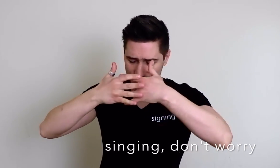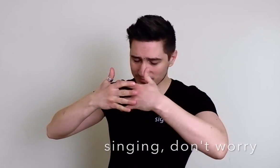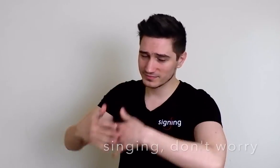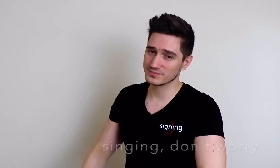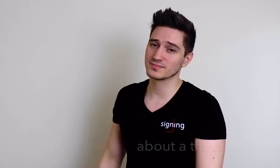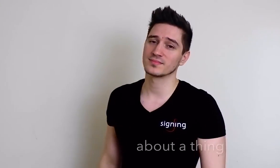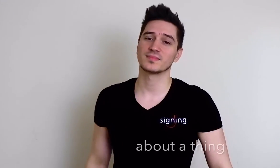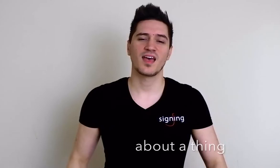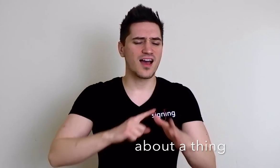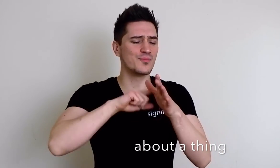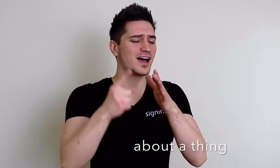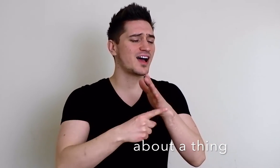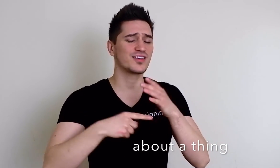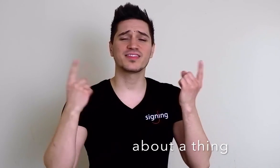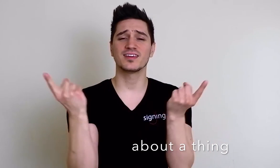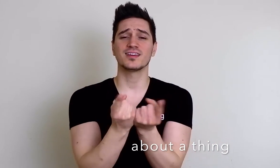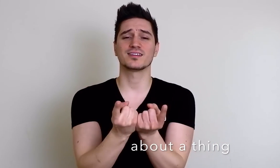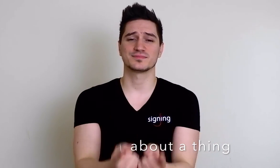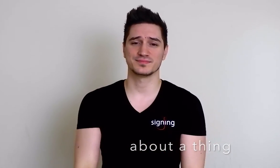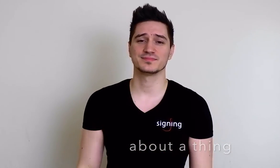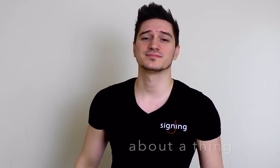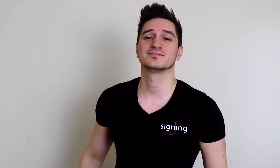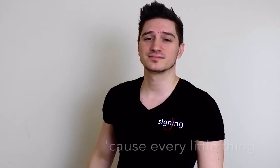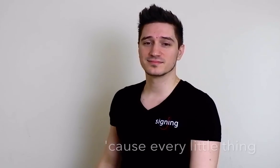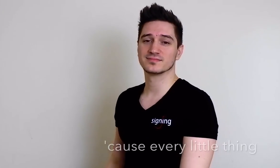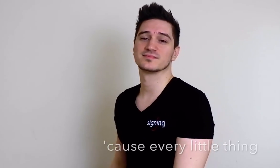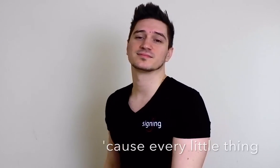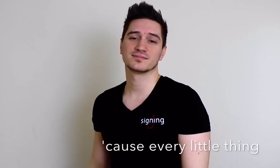worry about a thing